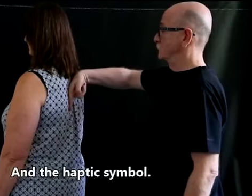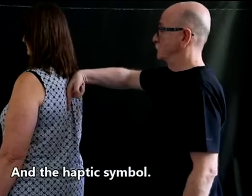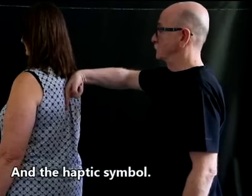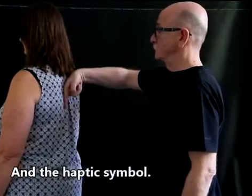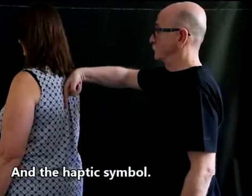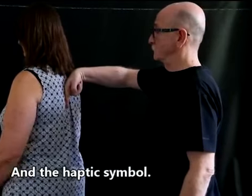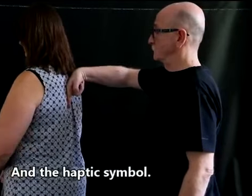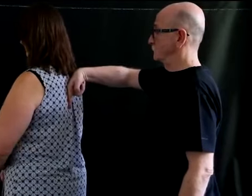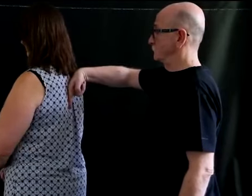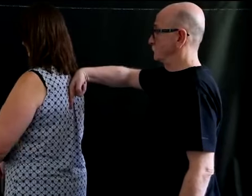symbol.